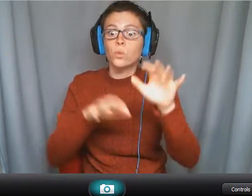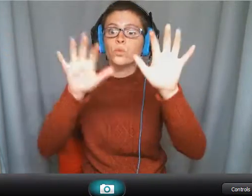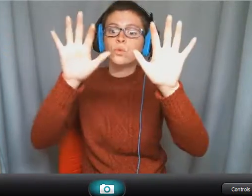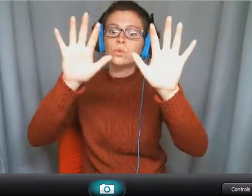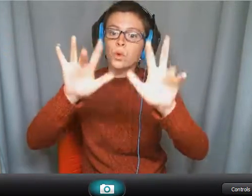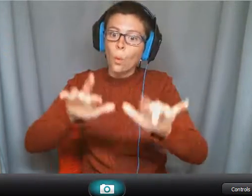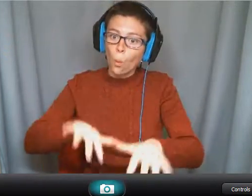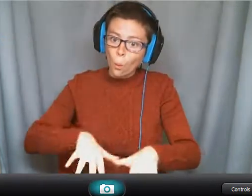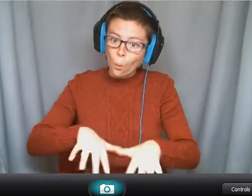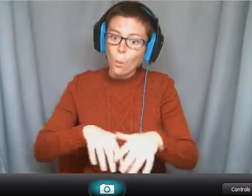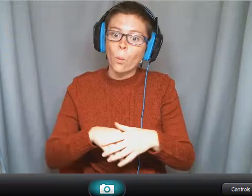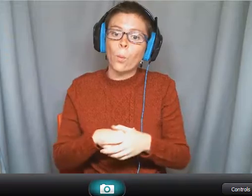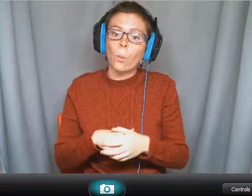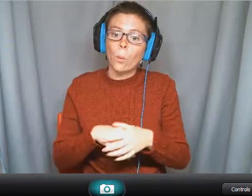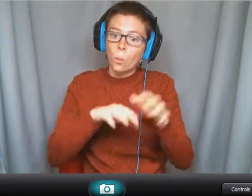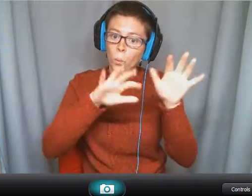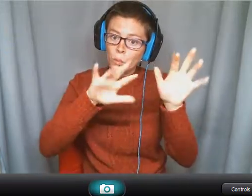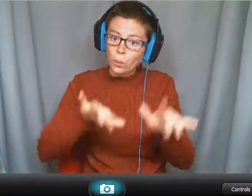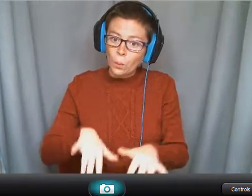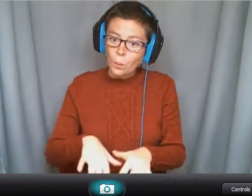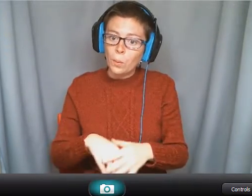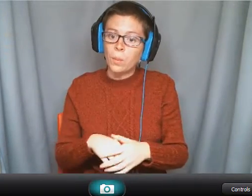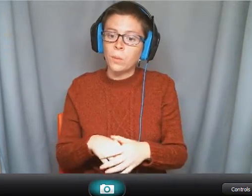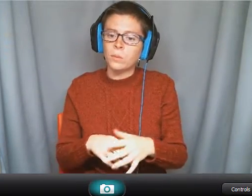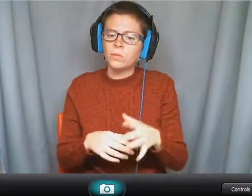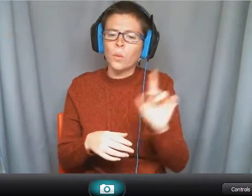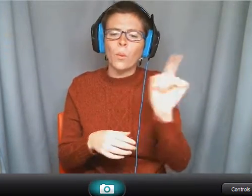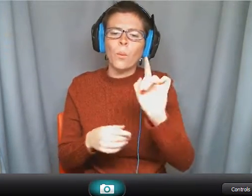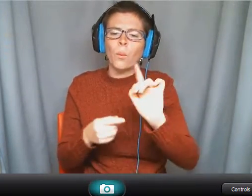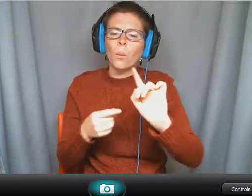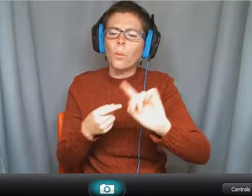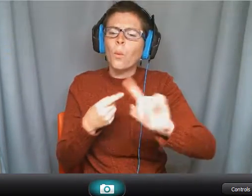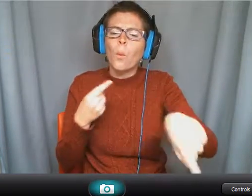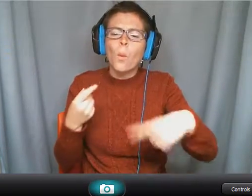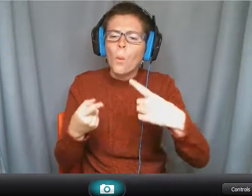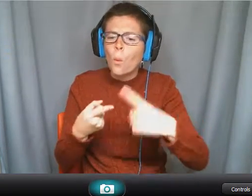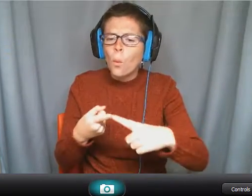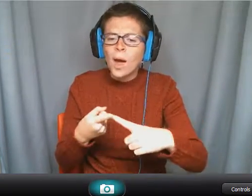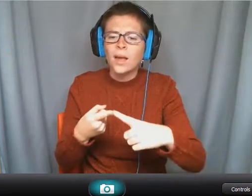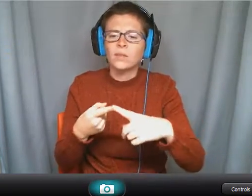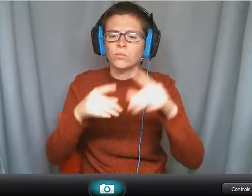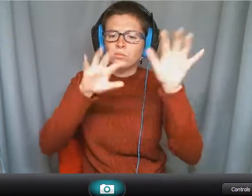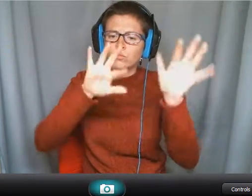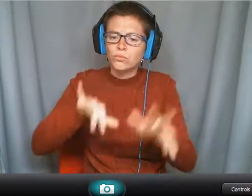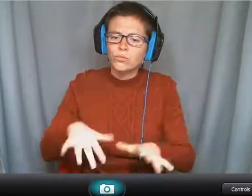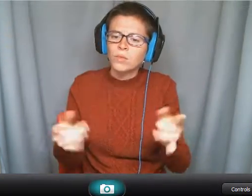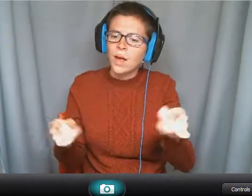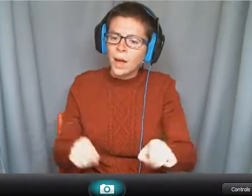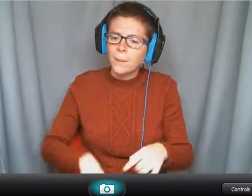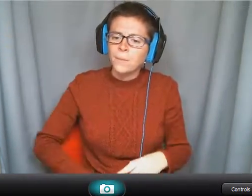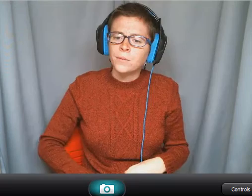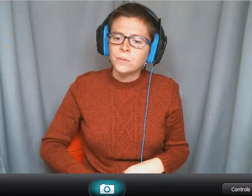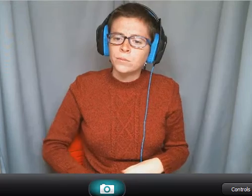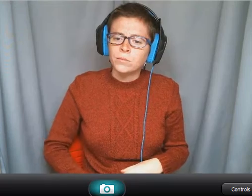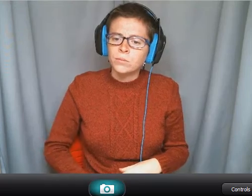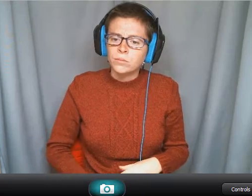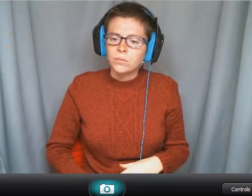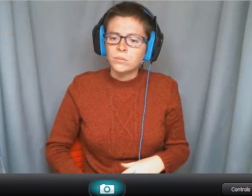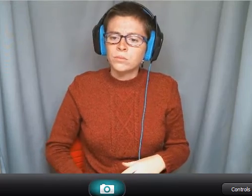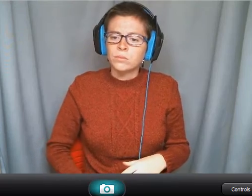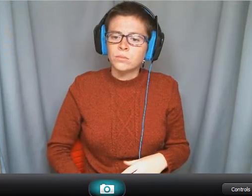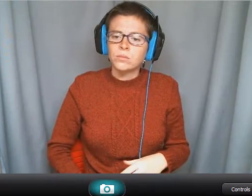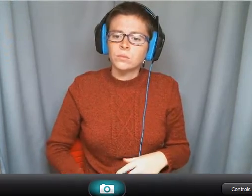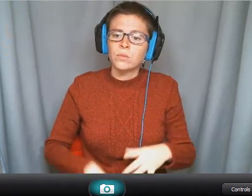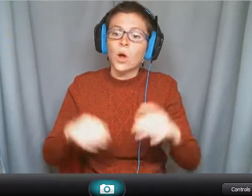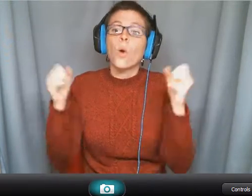Leslie? But that's when it's cold enough for when the rain comes down and it freezes. What's rain